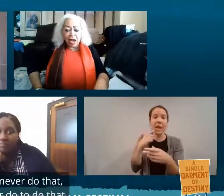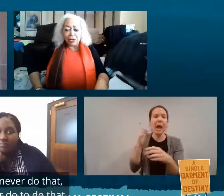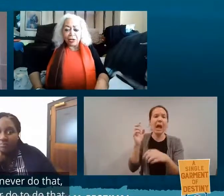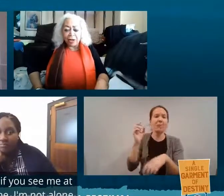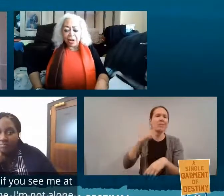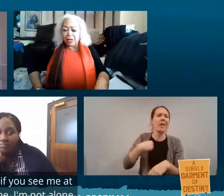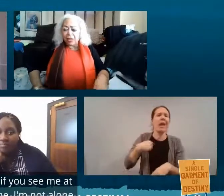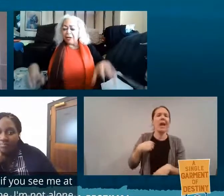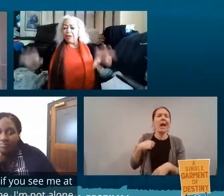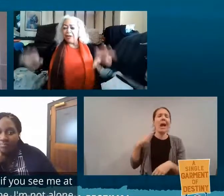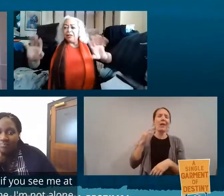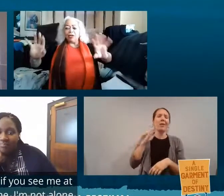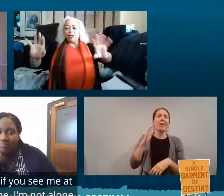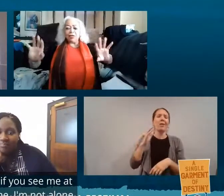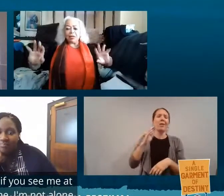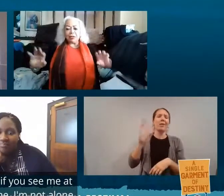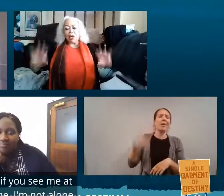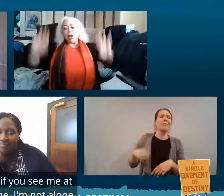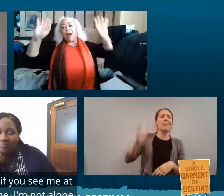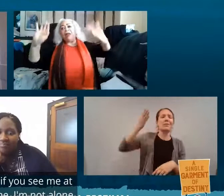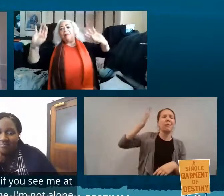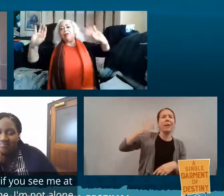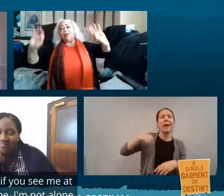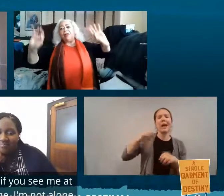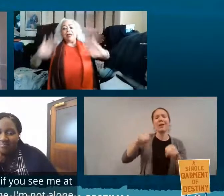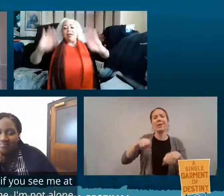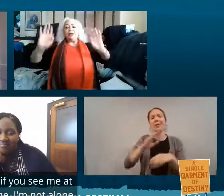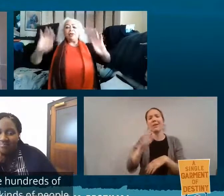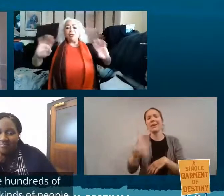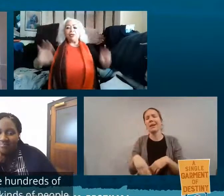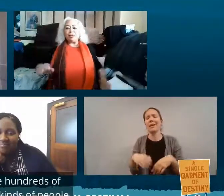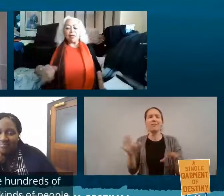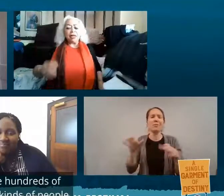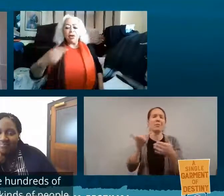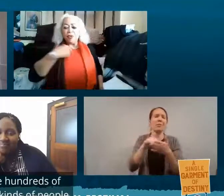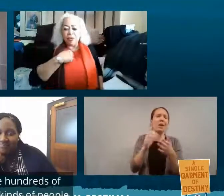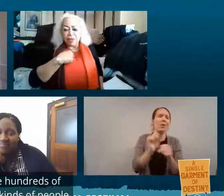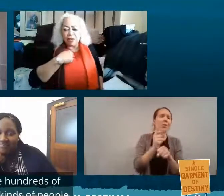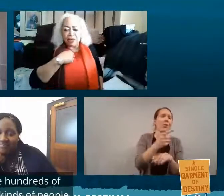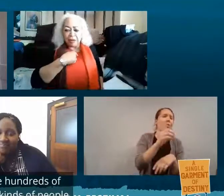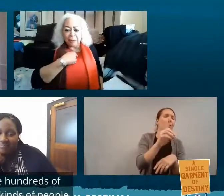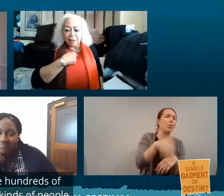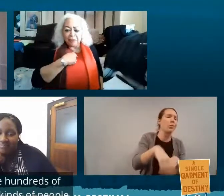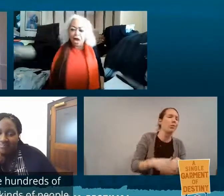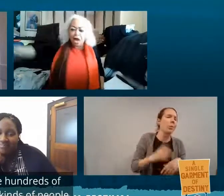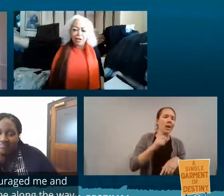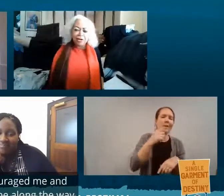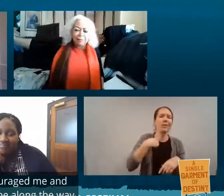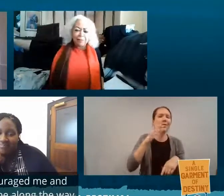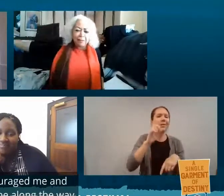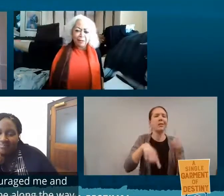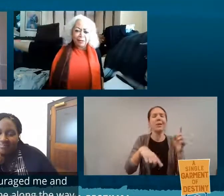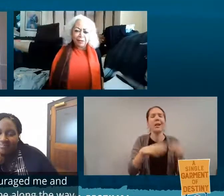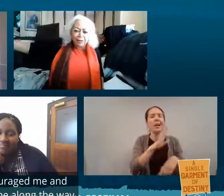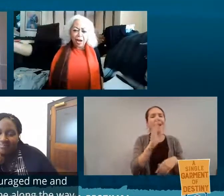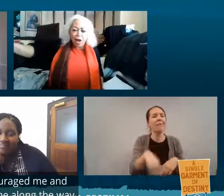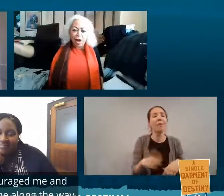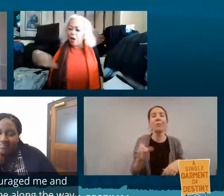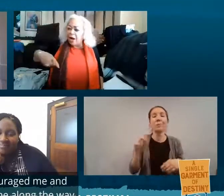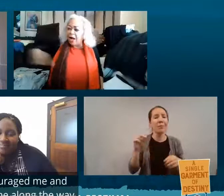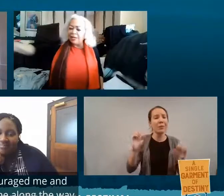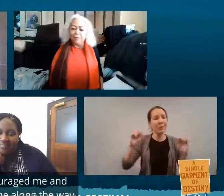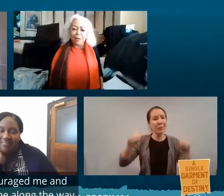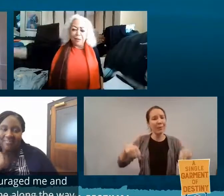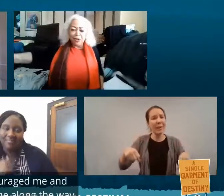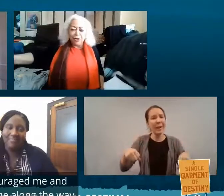that. I can never do that." I said, well, if you see me at a microphone, I'm not alone. There are hundreds of people, all kinds of people, who